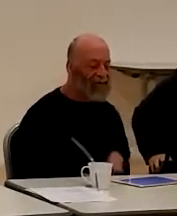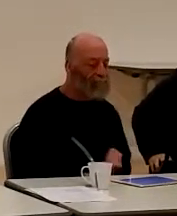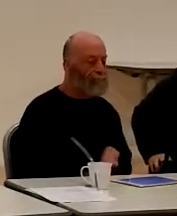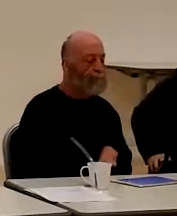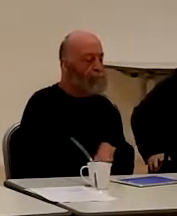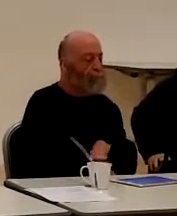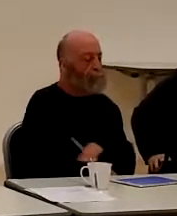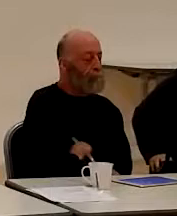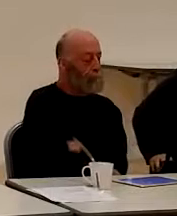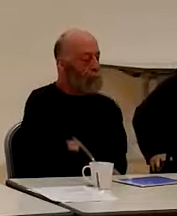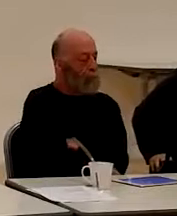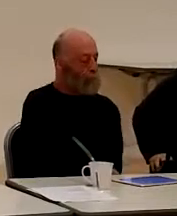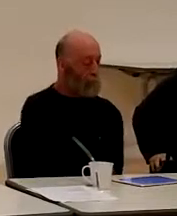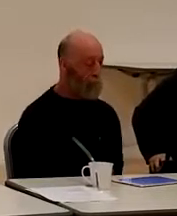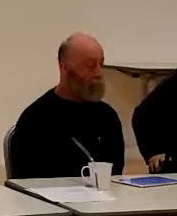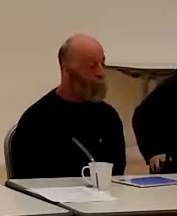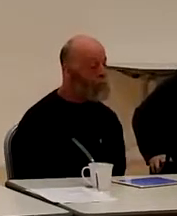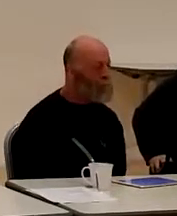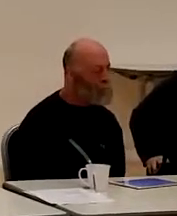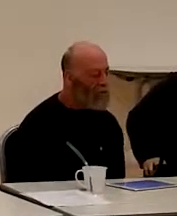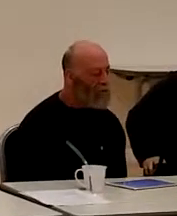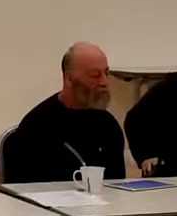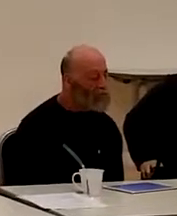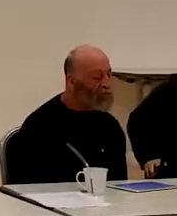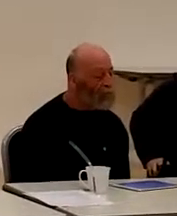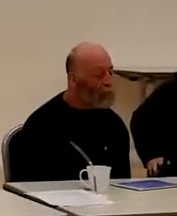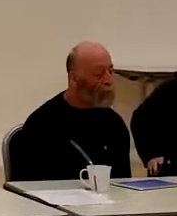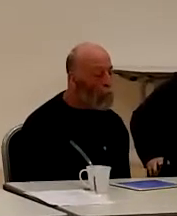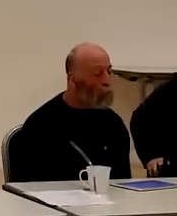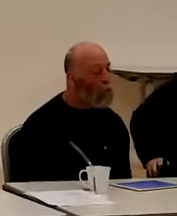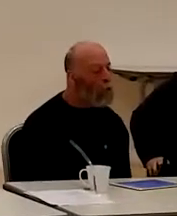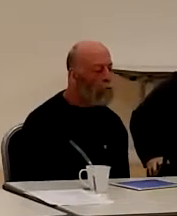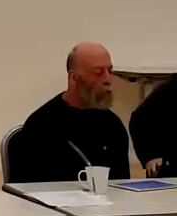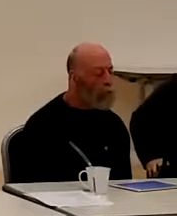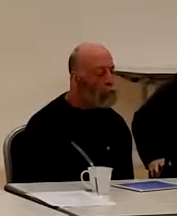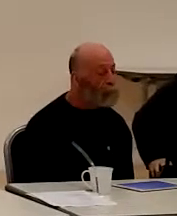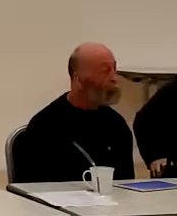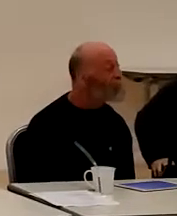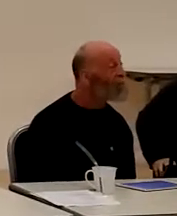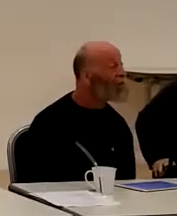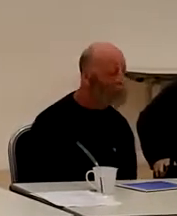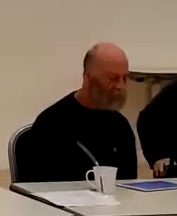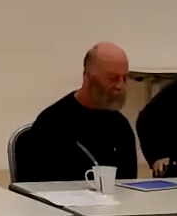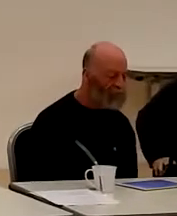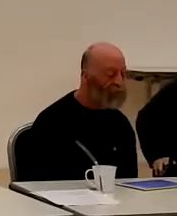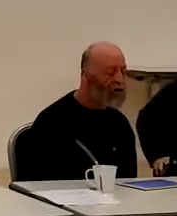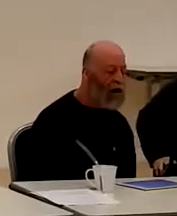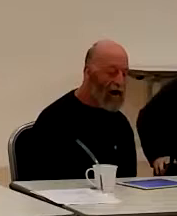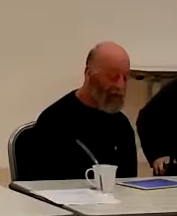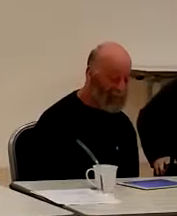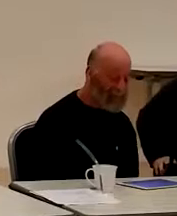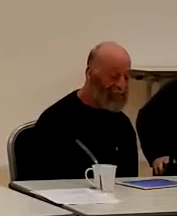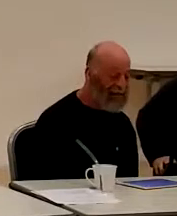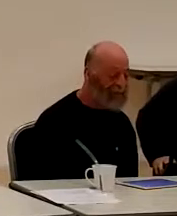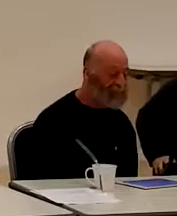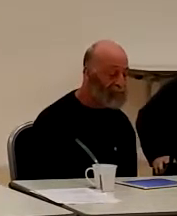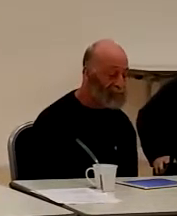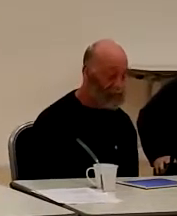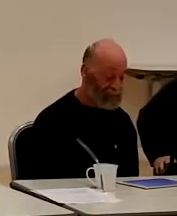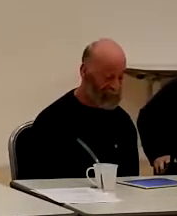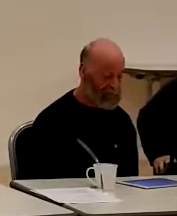a disabled movement, catching upon contradiction